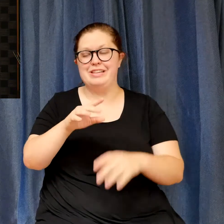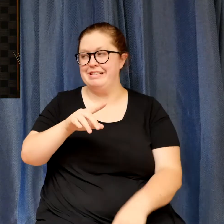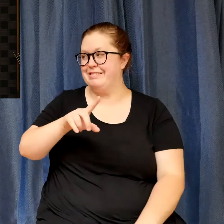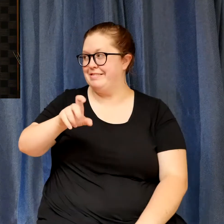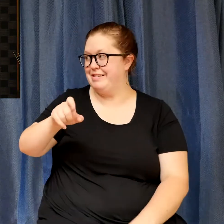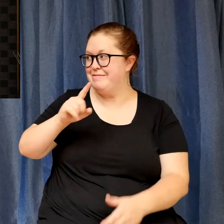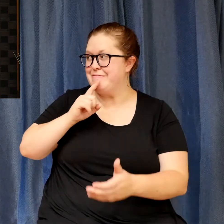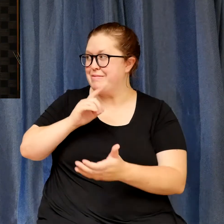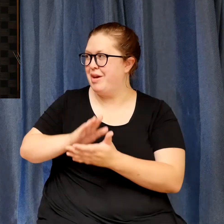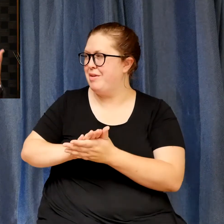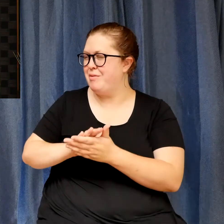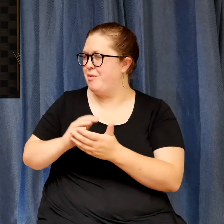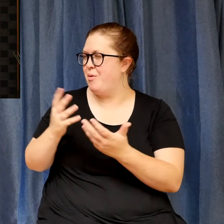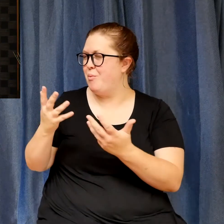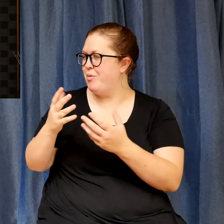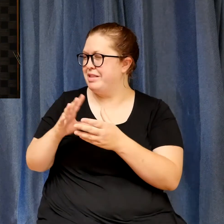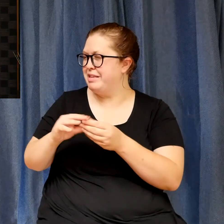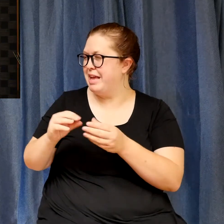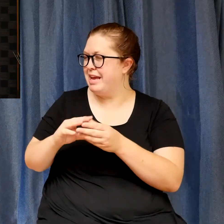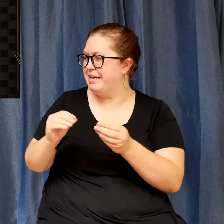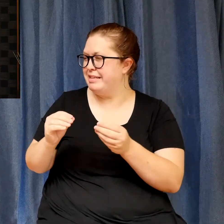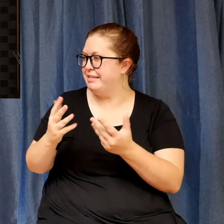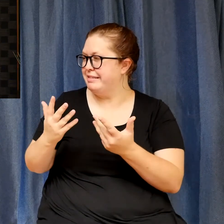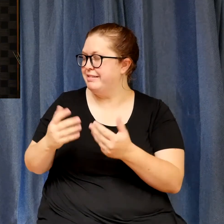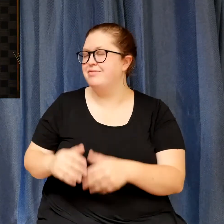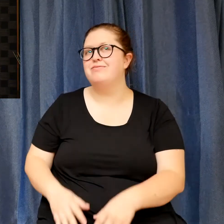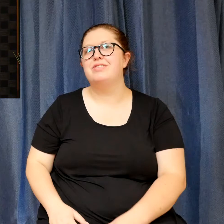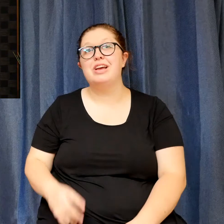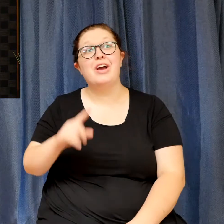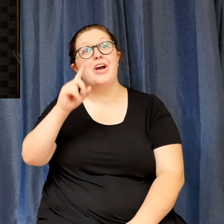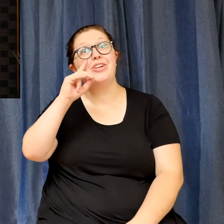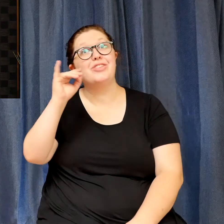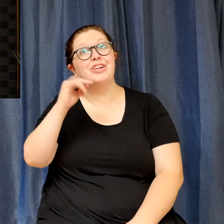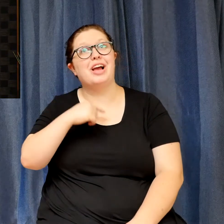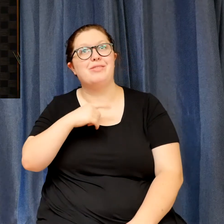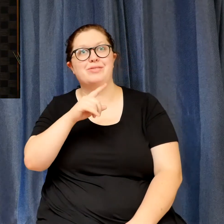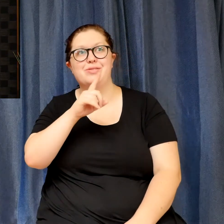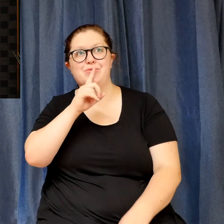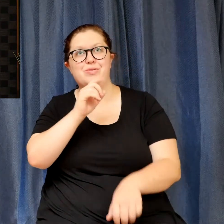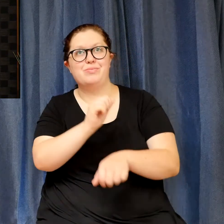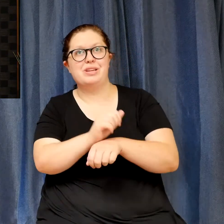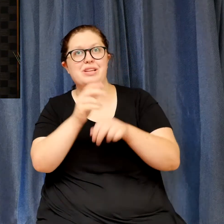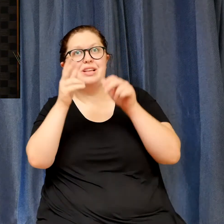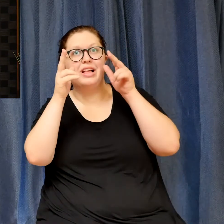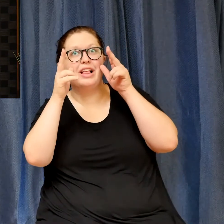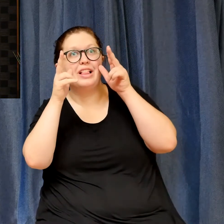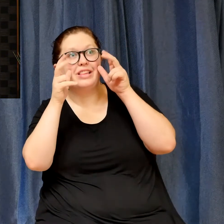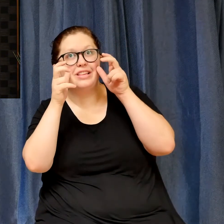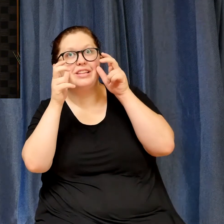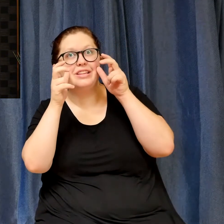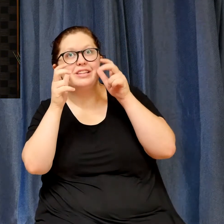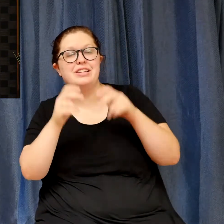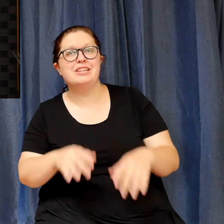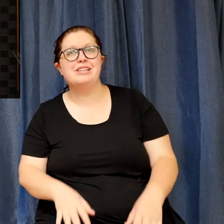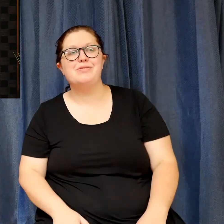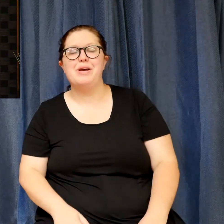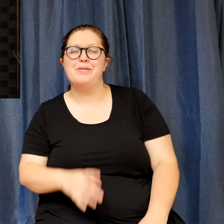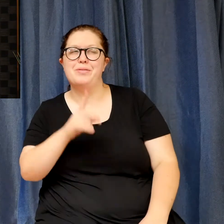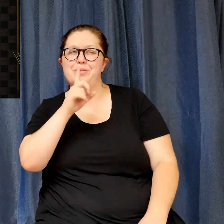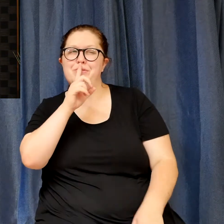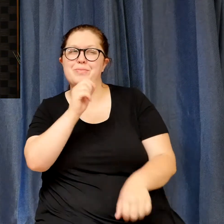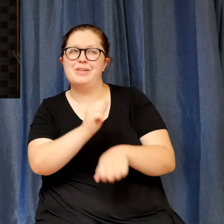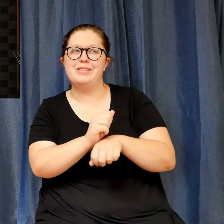though I made it look like I was listening to what they were saying, there was a part of me that was listening with my inner